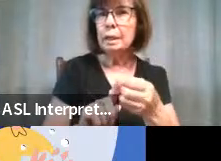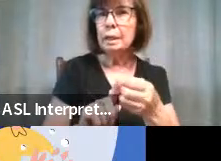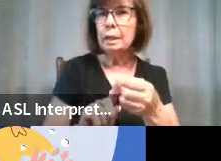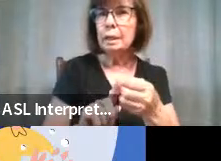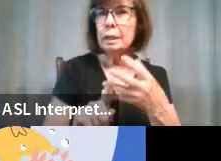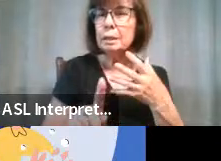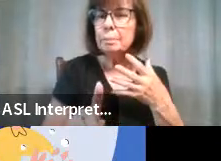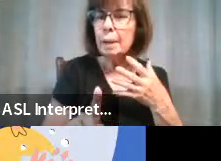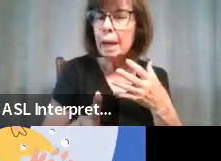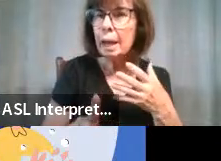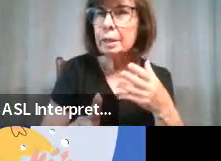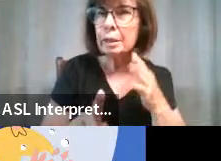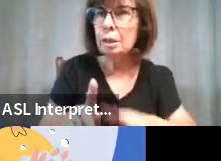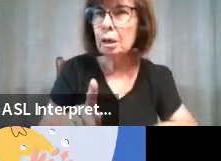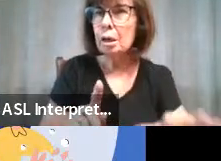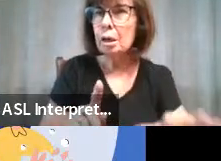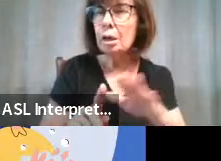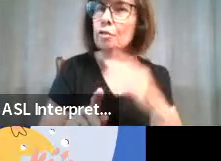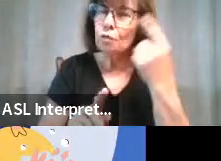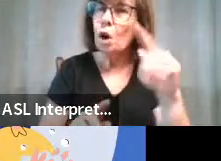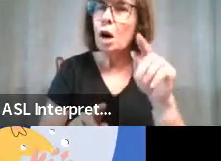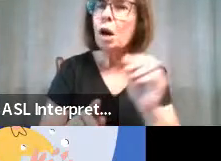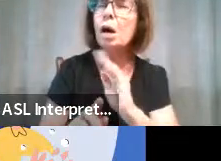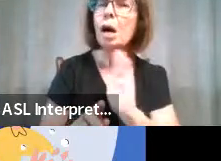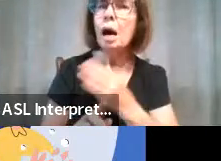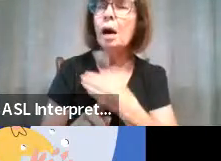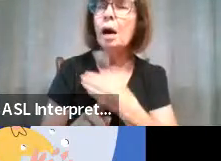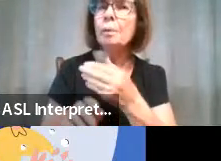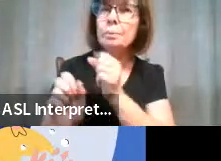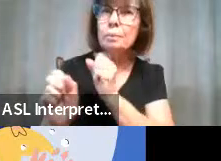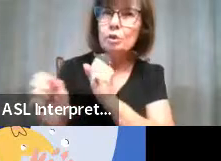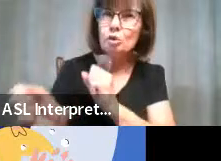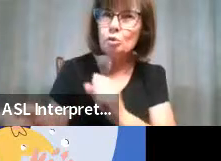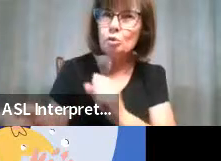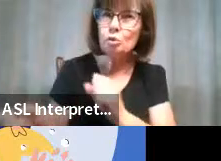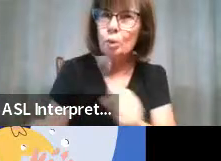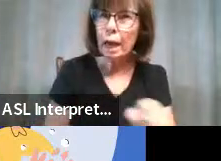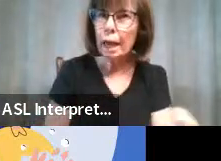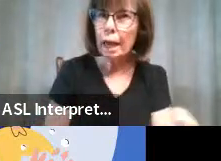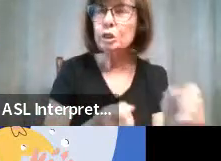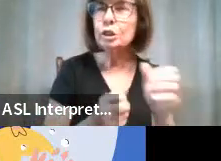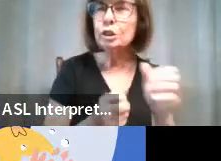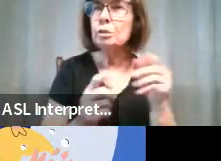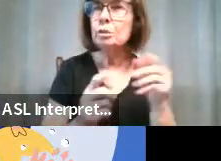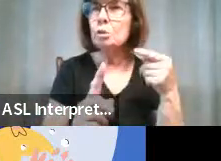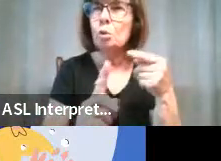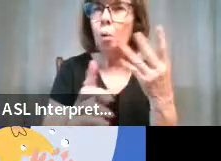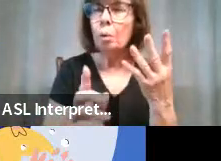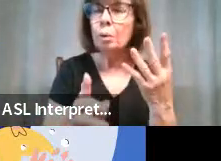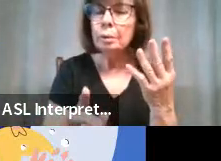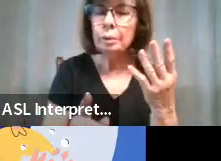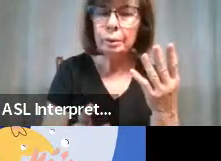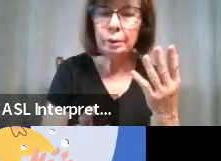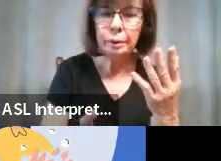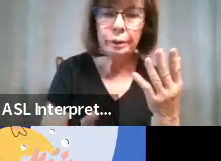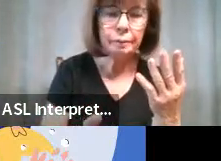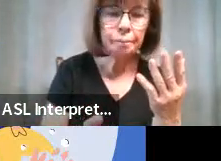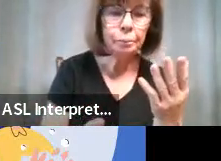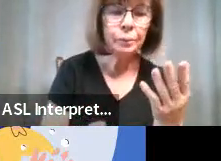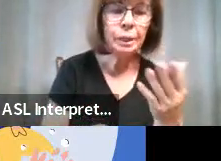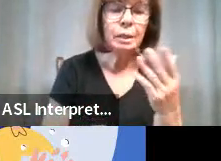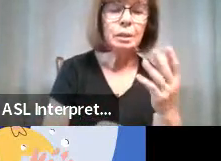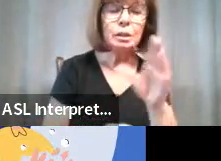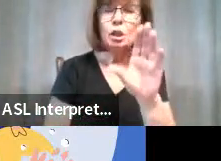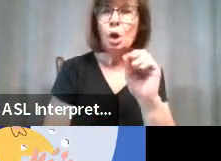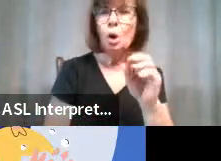the strategy we are working towards is, and also co-locating vaccination clinics. Those are